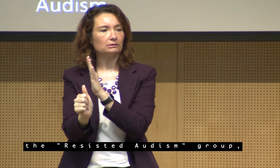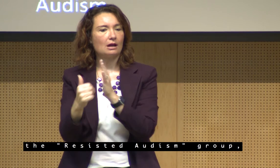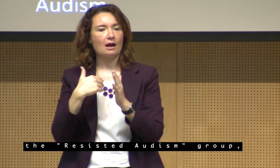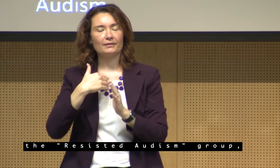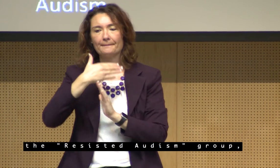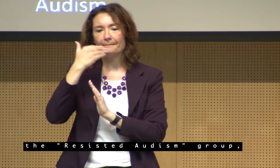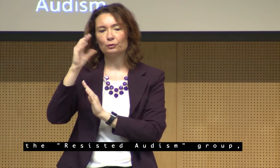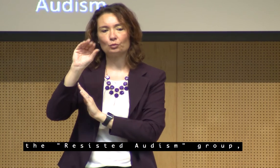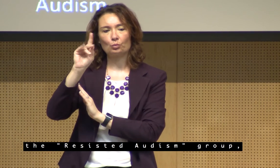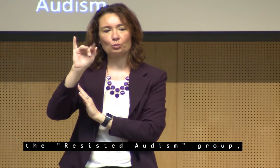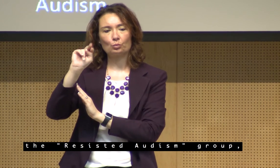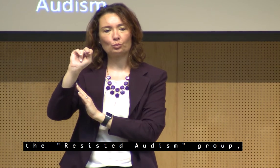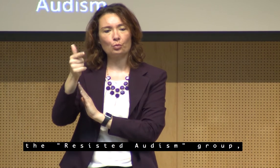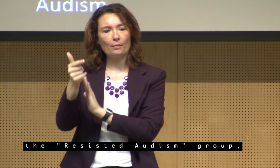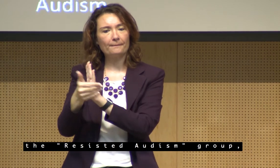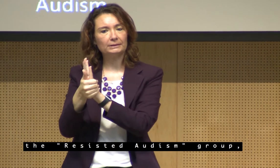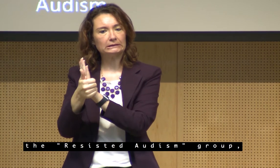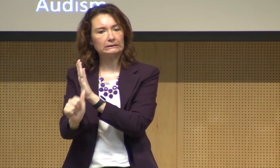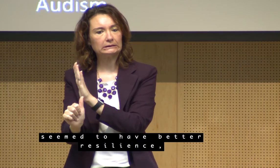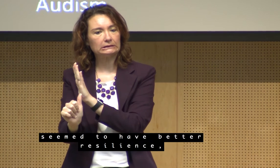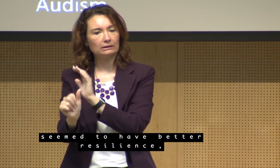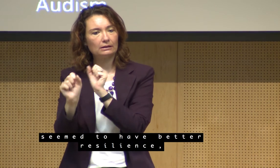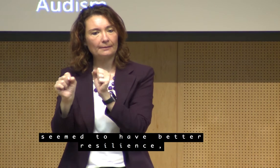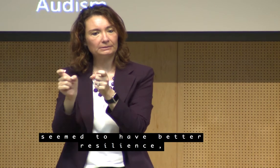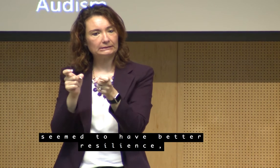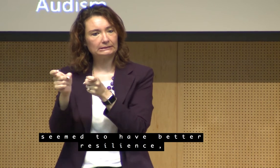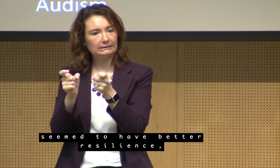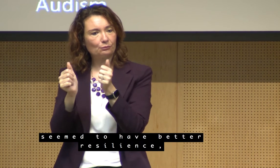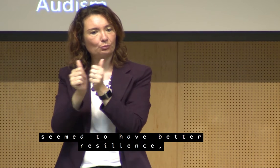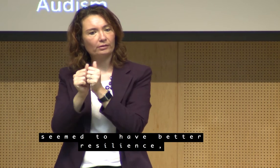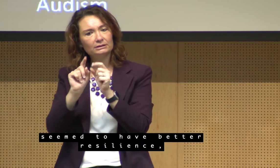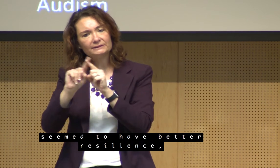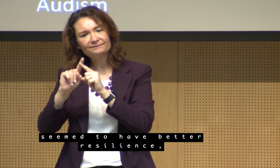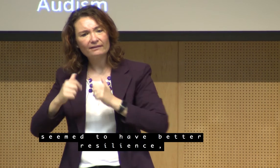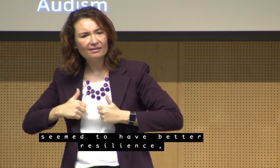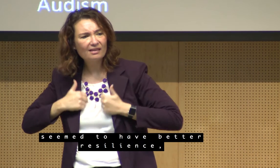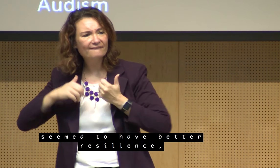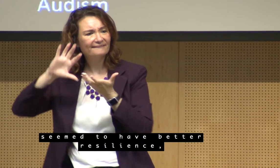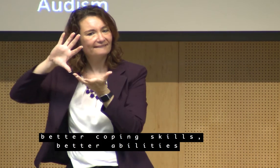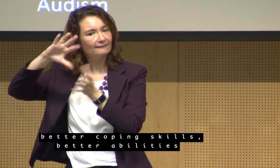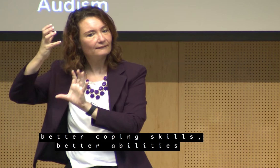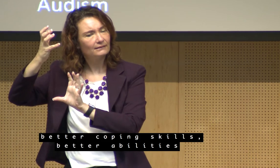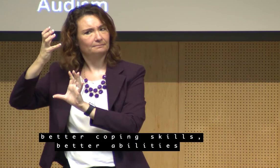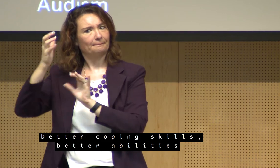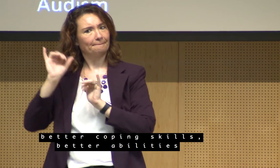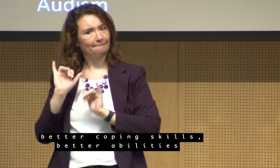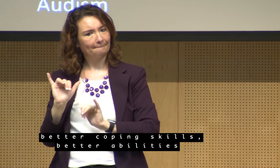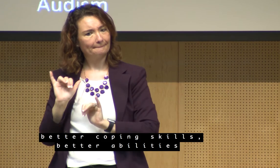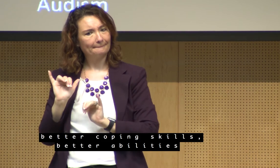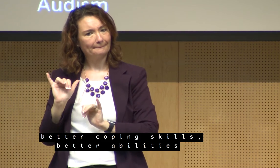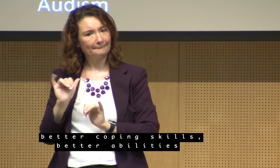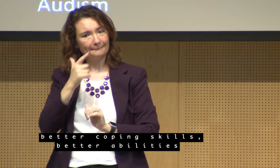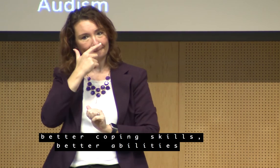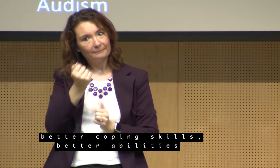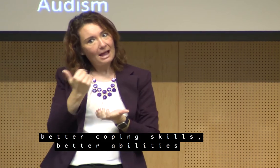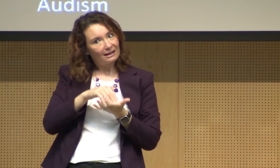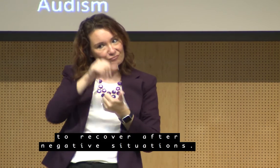resisted autism group, seem to have better resilience, better coping skills, better abilities to recover